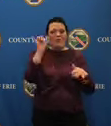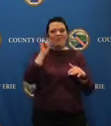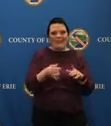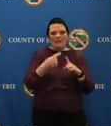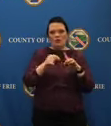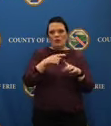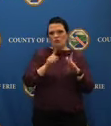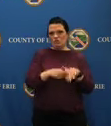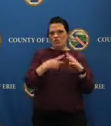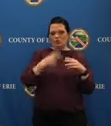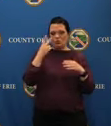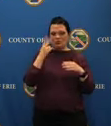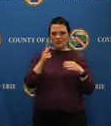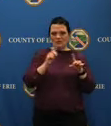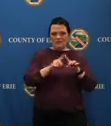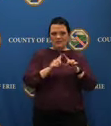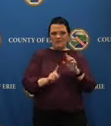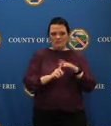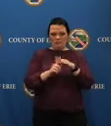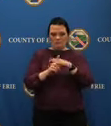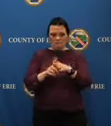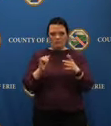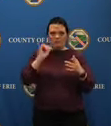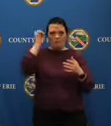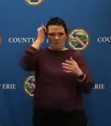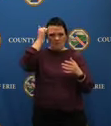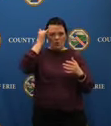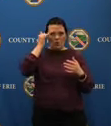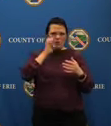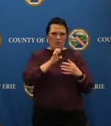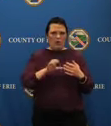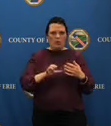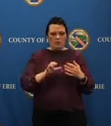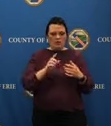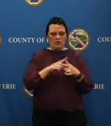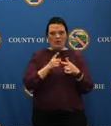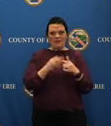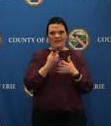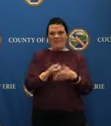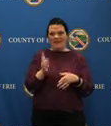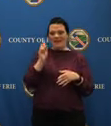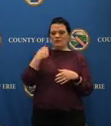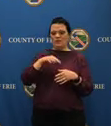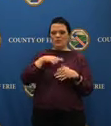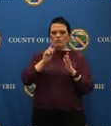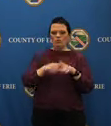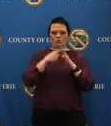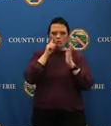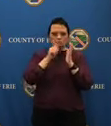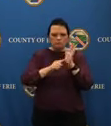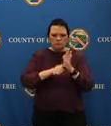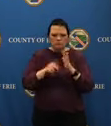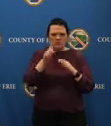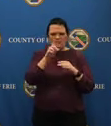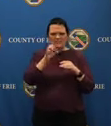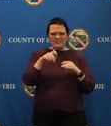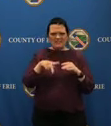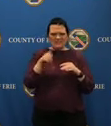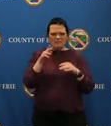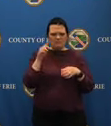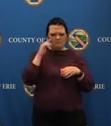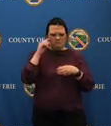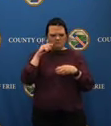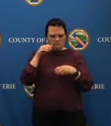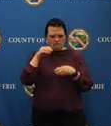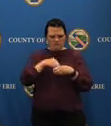other parts of not only Erie County, but the city of Buffalo. And then it was about a week ago we started looking at the zip codes internally and